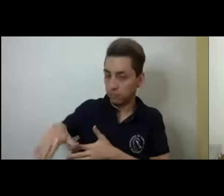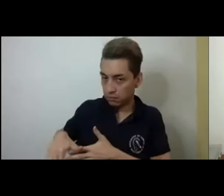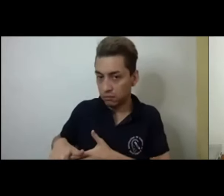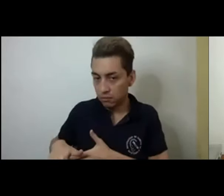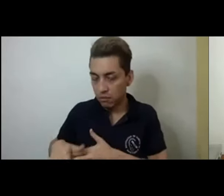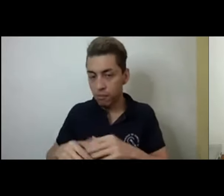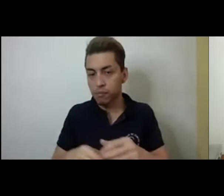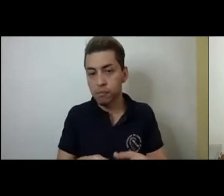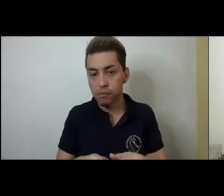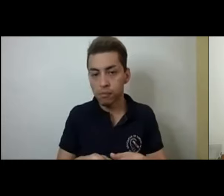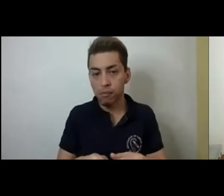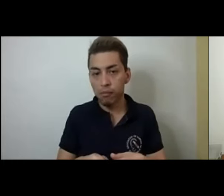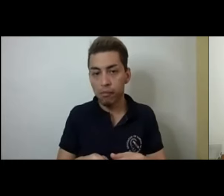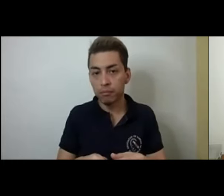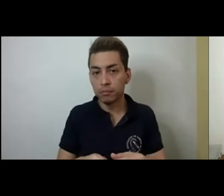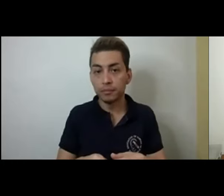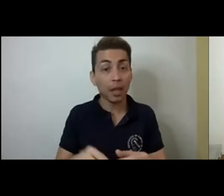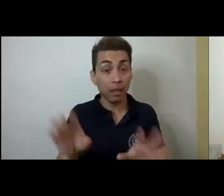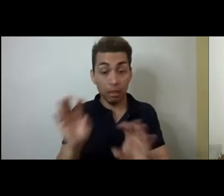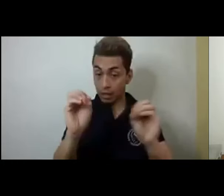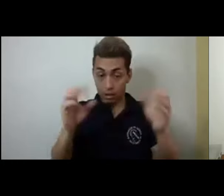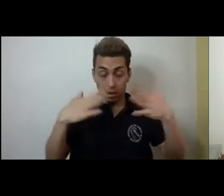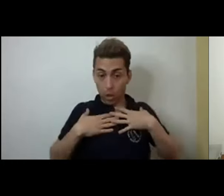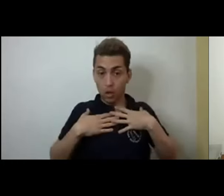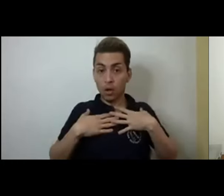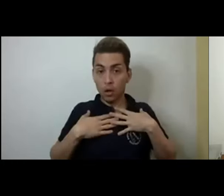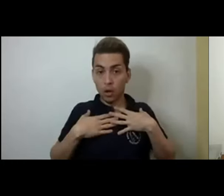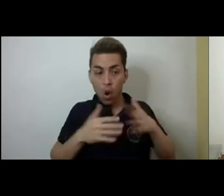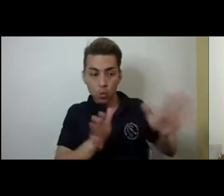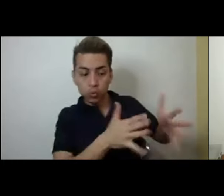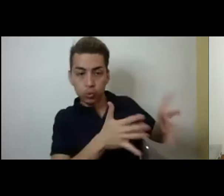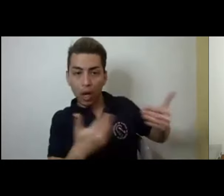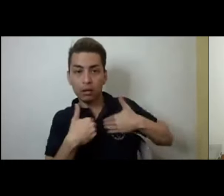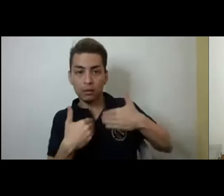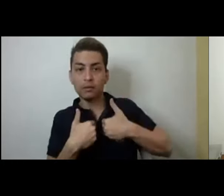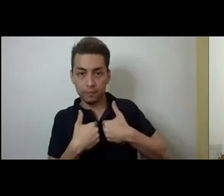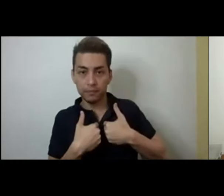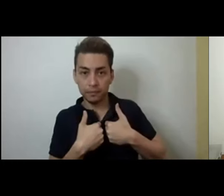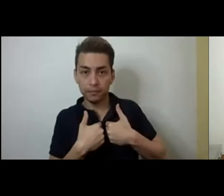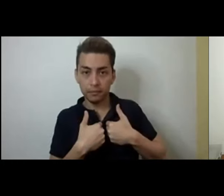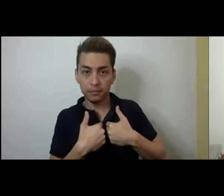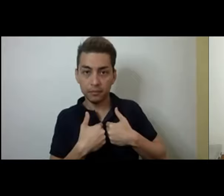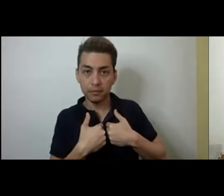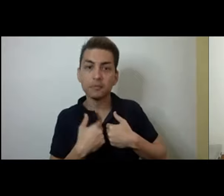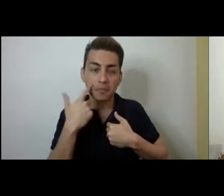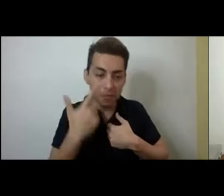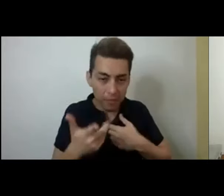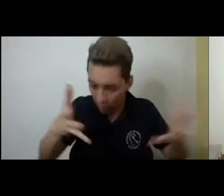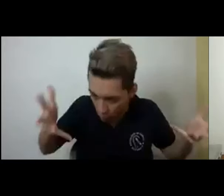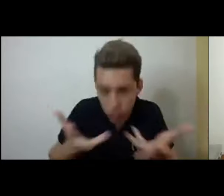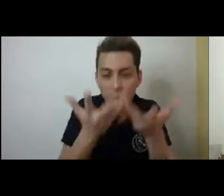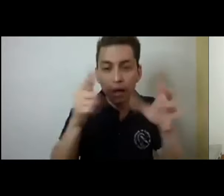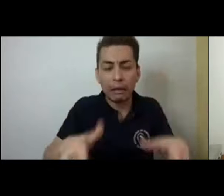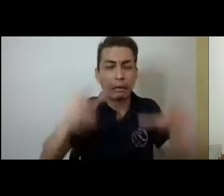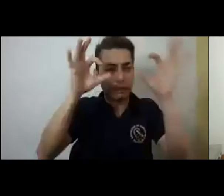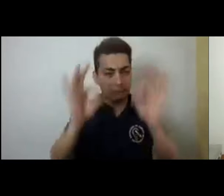excluded. Nothing about us without us. Today, we are pleased to be joined by an excellent